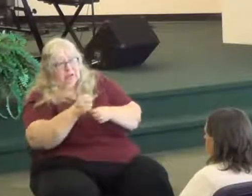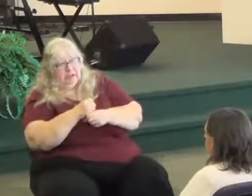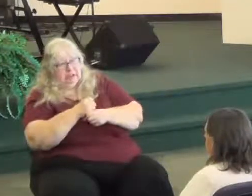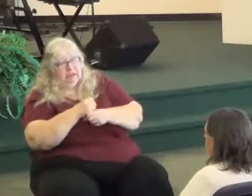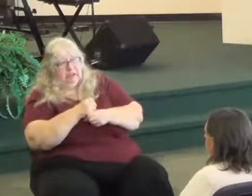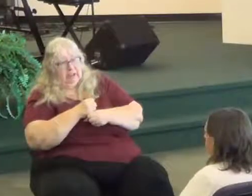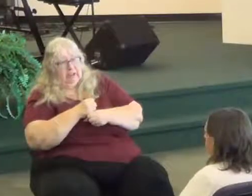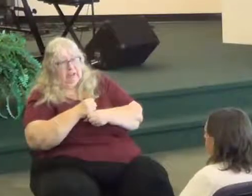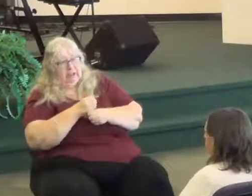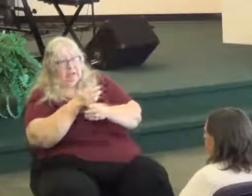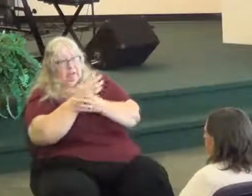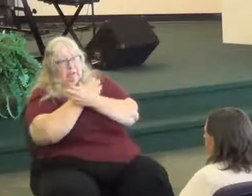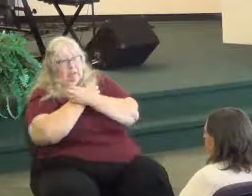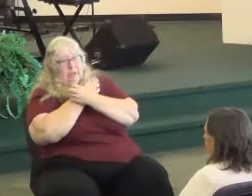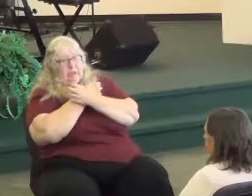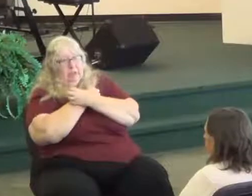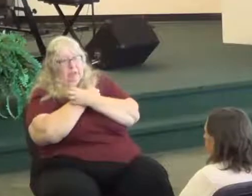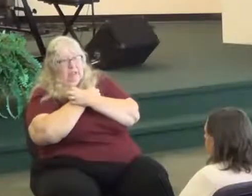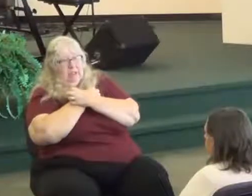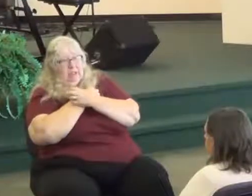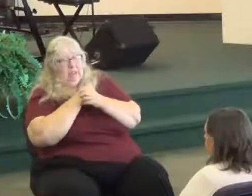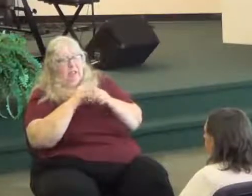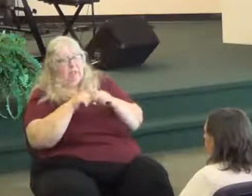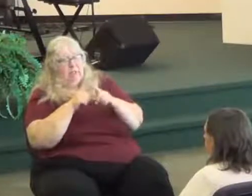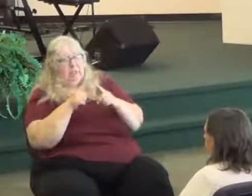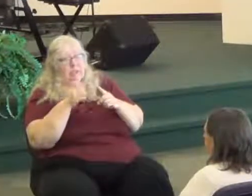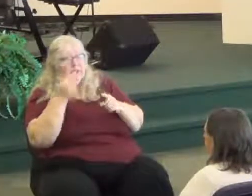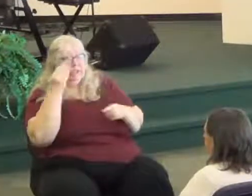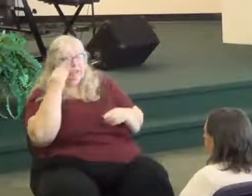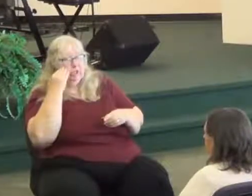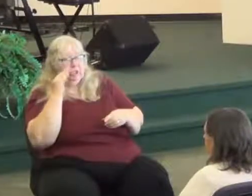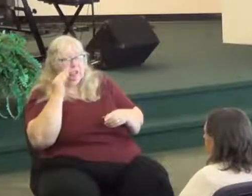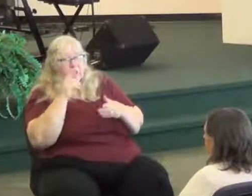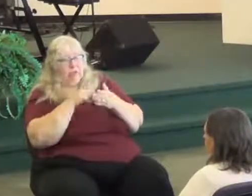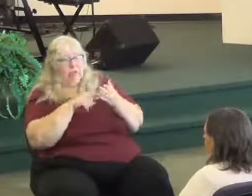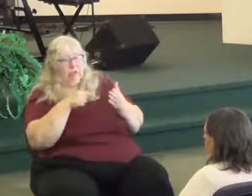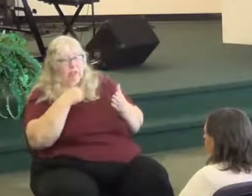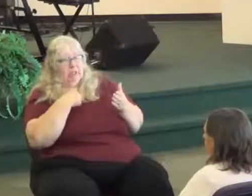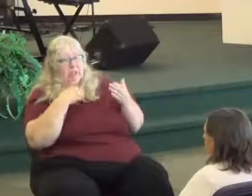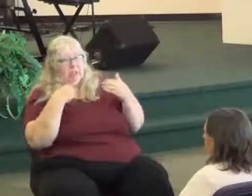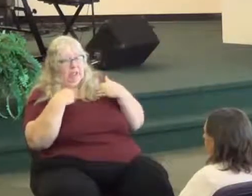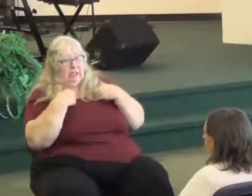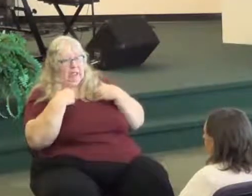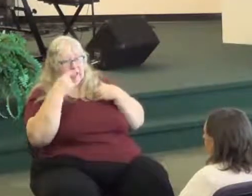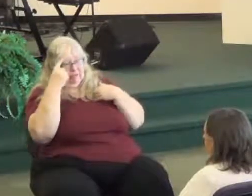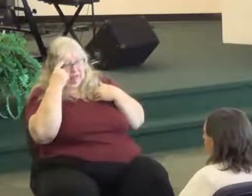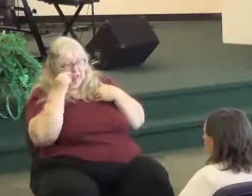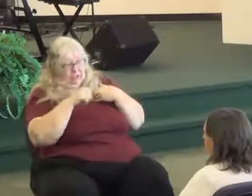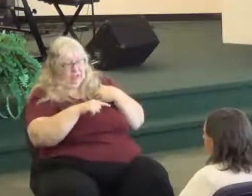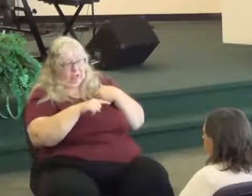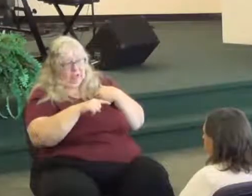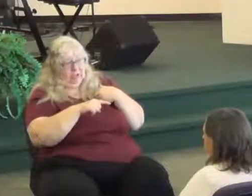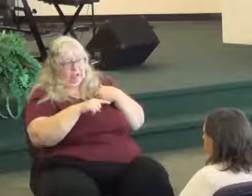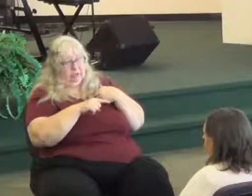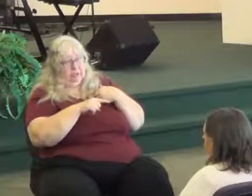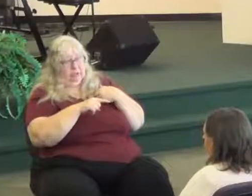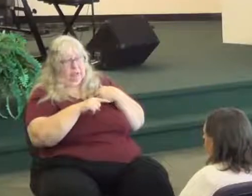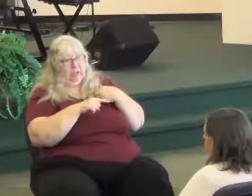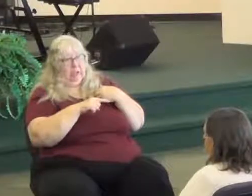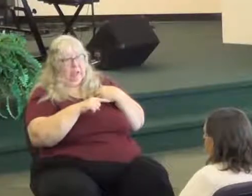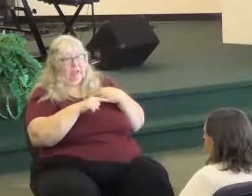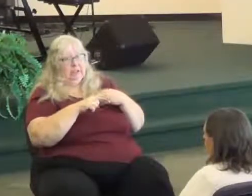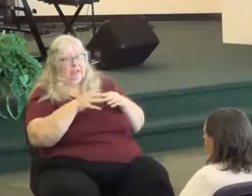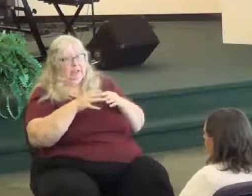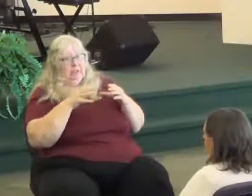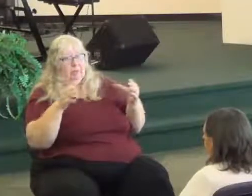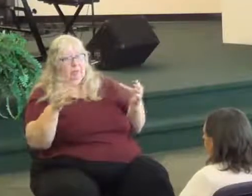that? And he goes, but you don't know what I have for you. And it's a big, large teddy bear behind his back. And she's all sad and emotional. I hate